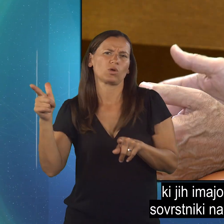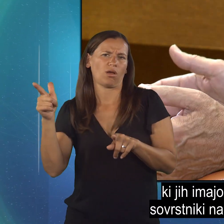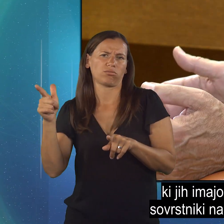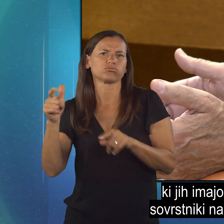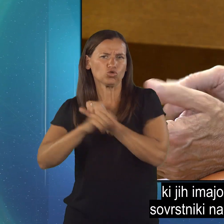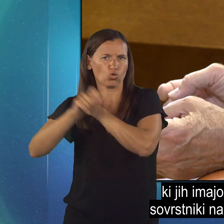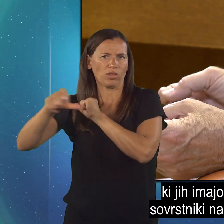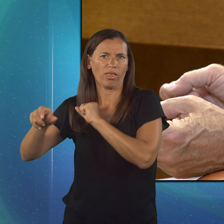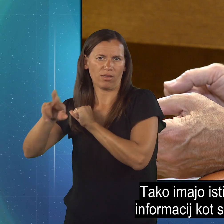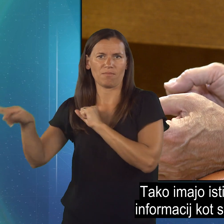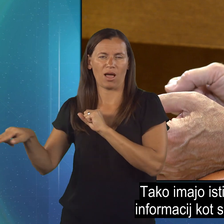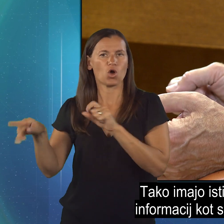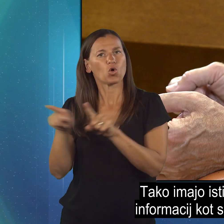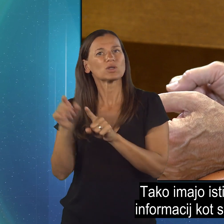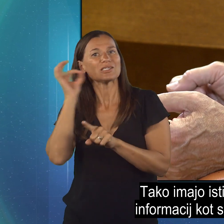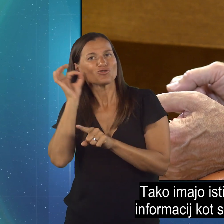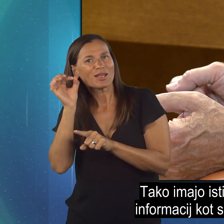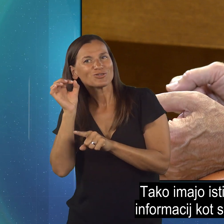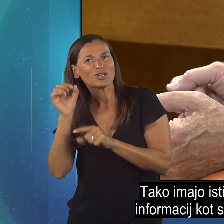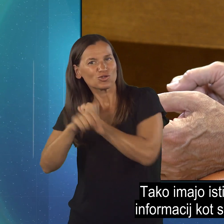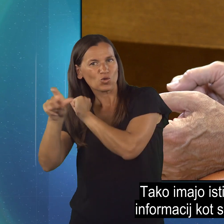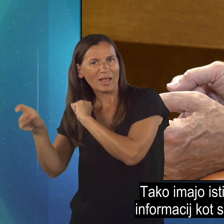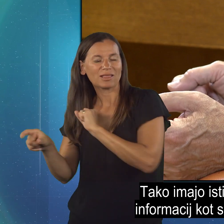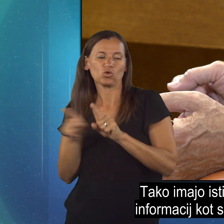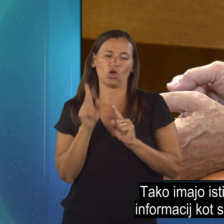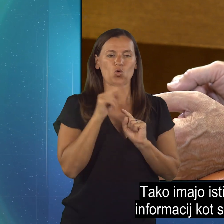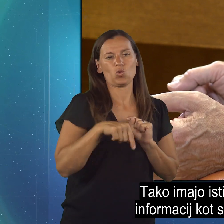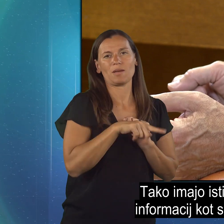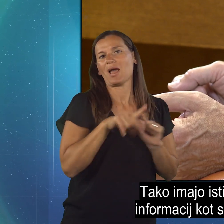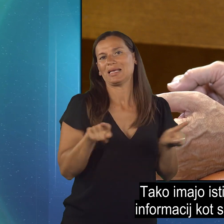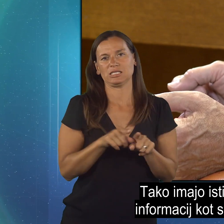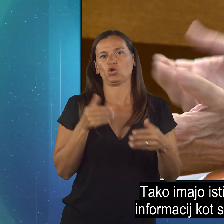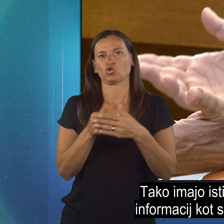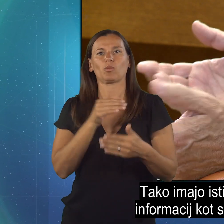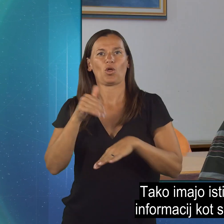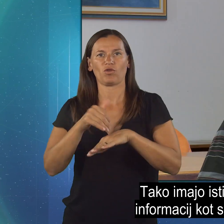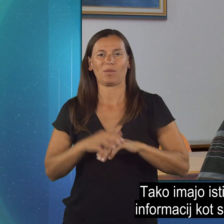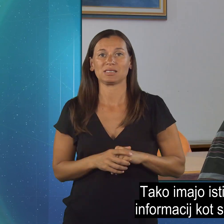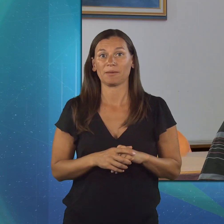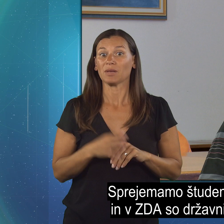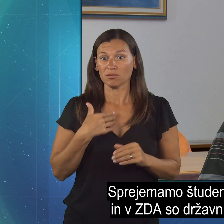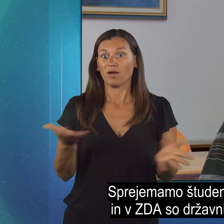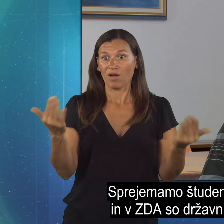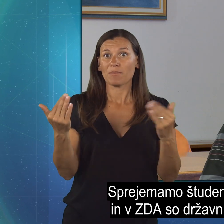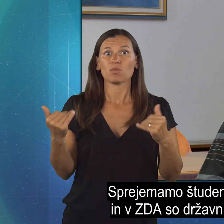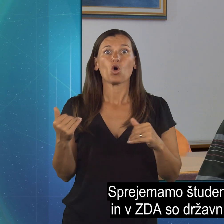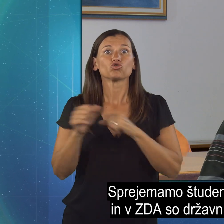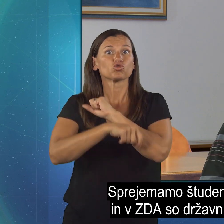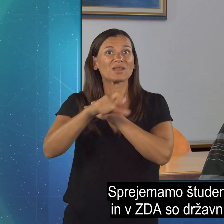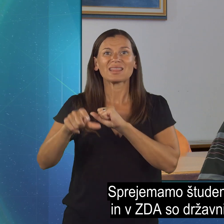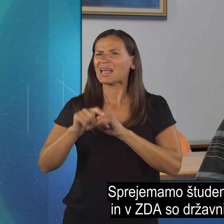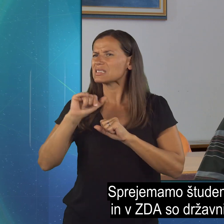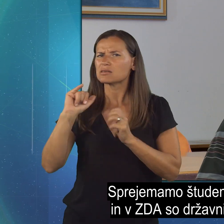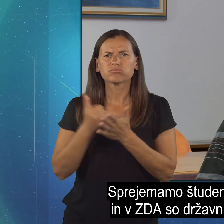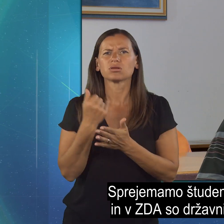also have. So like hearing people, they have the same kinds of access to the information. We accept students from all over the